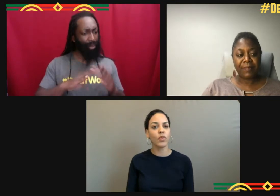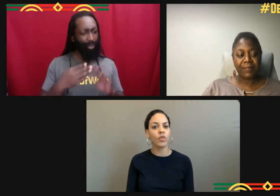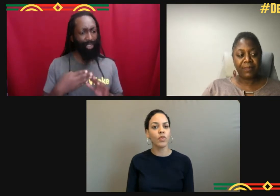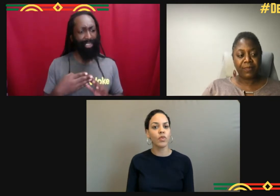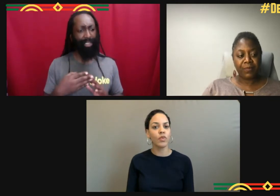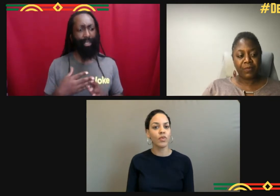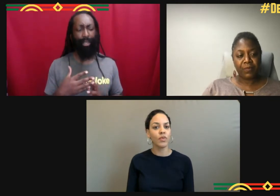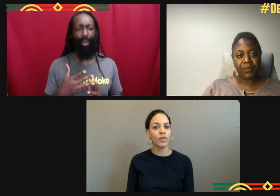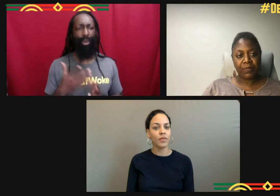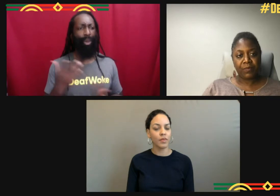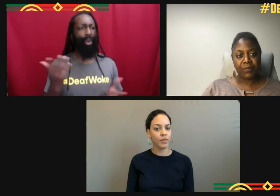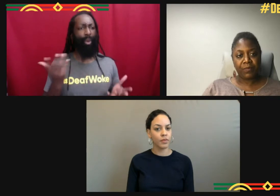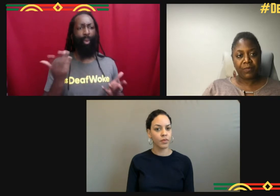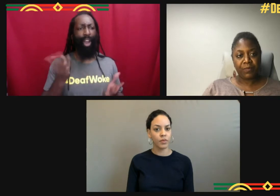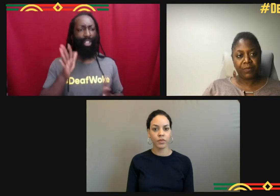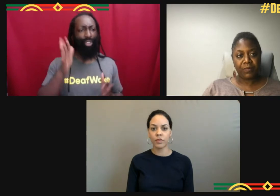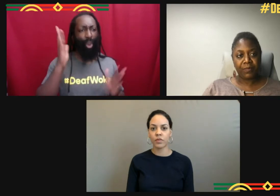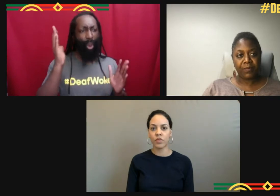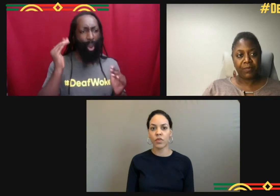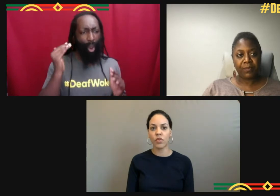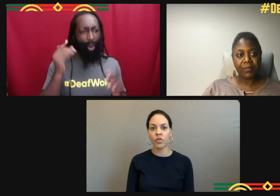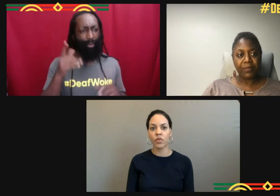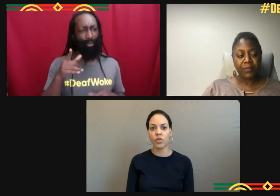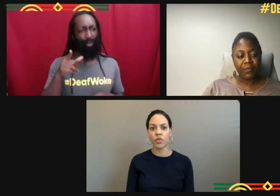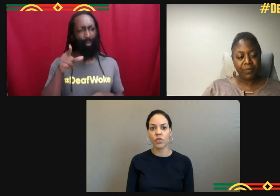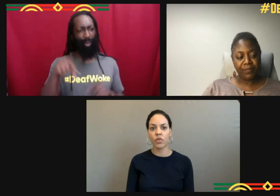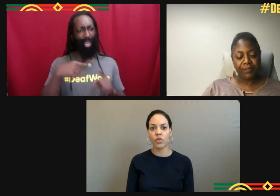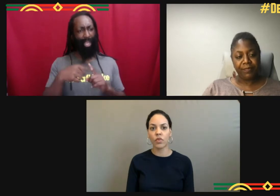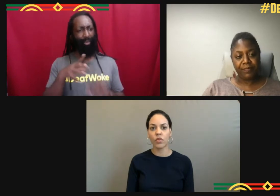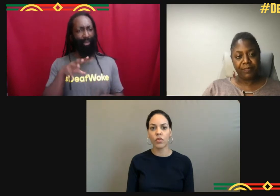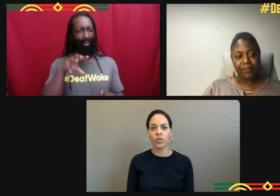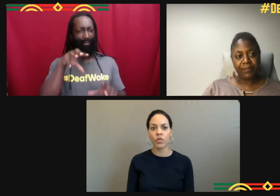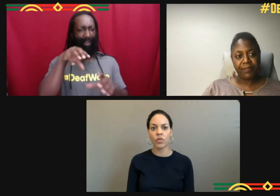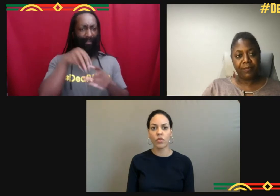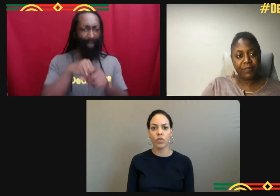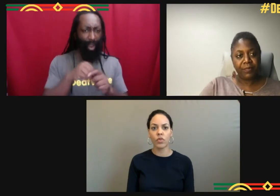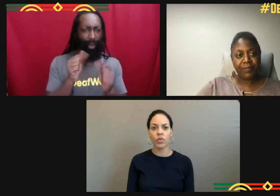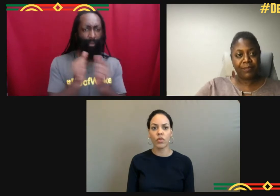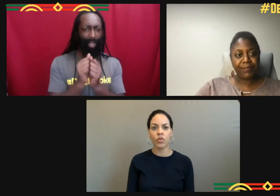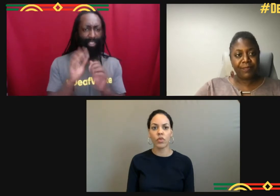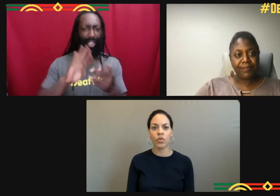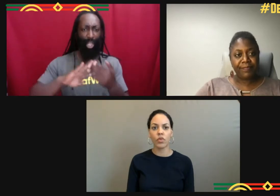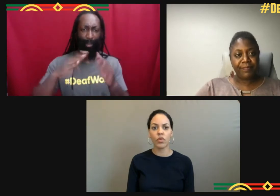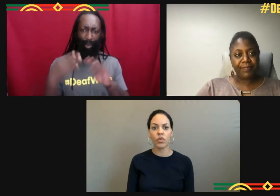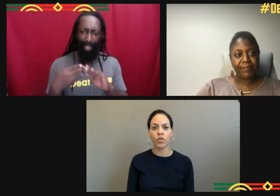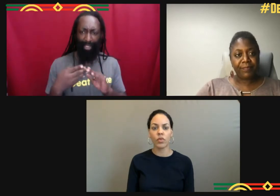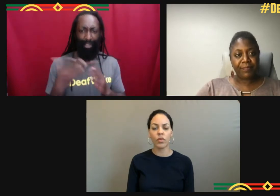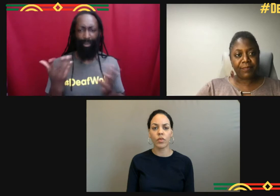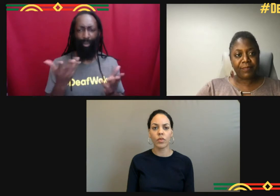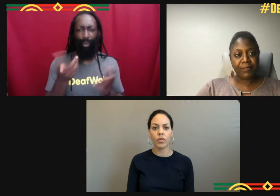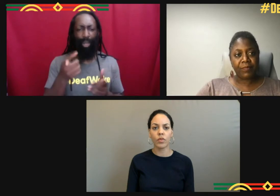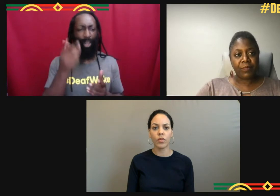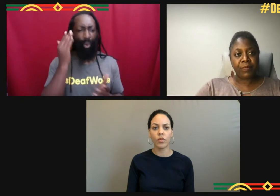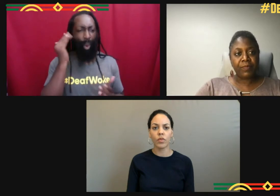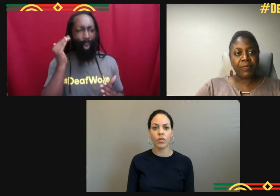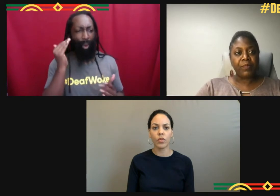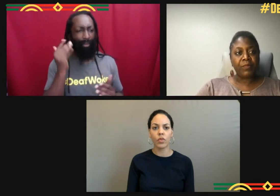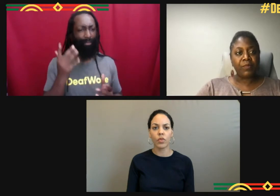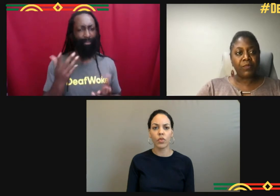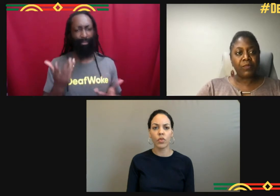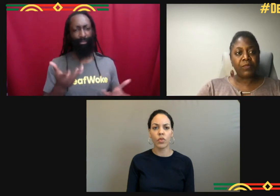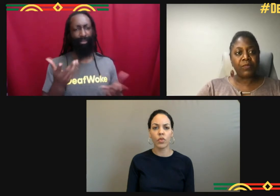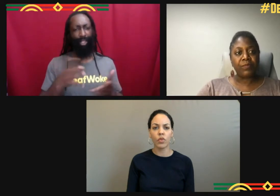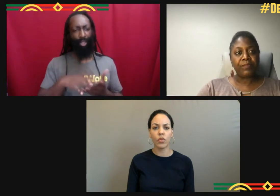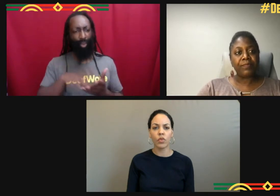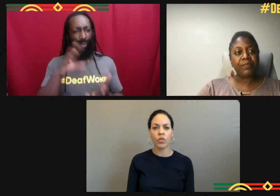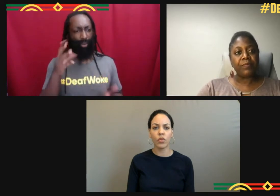Have you worked with the deaf community, individuals that identify as having disabled? What's